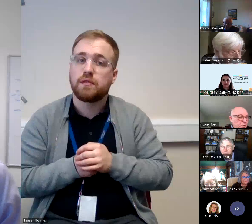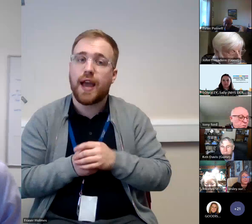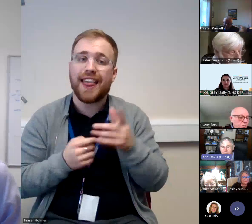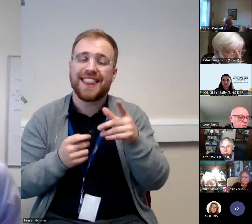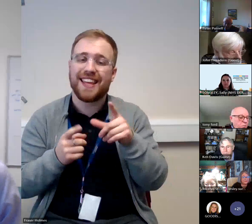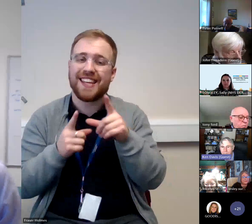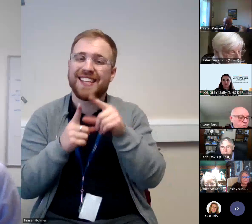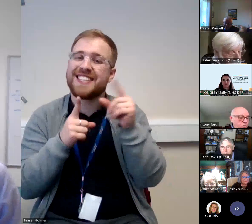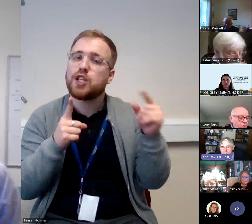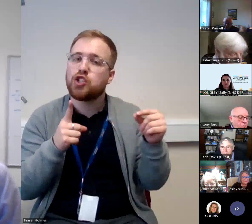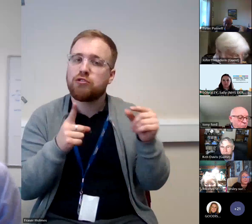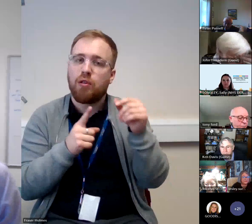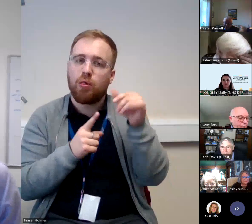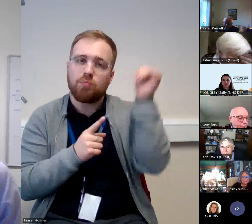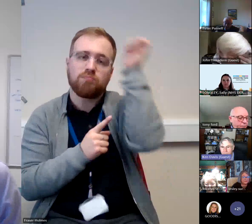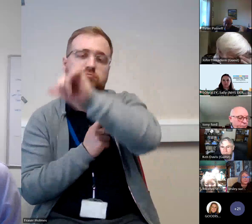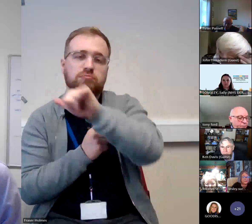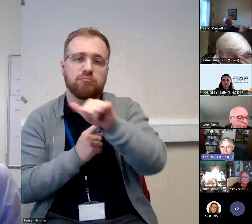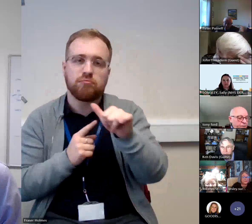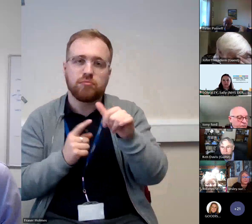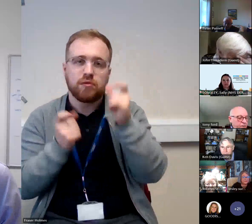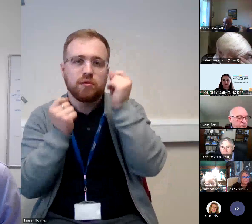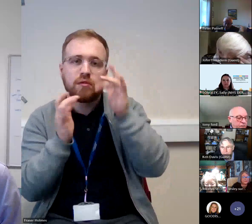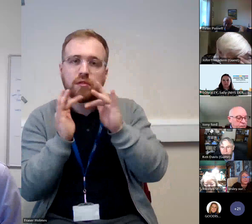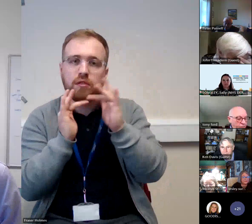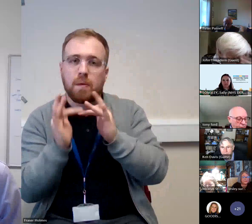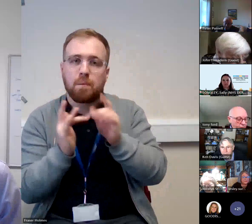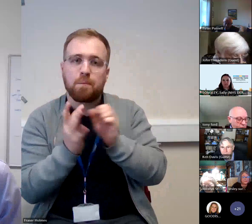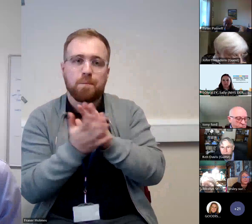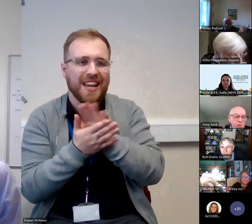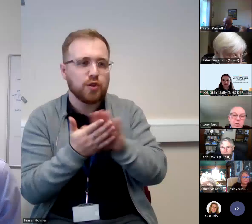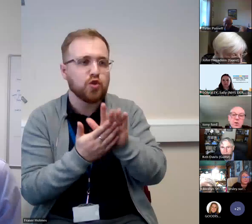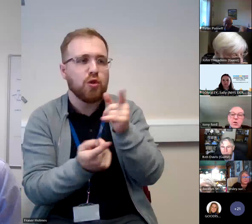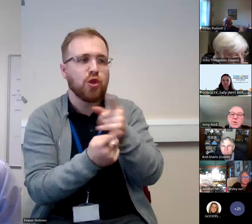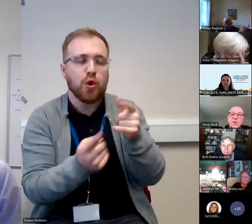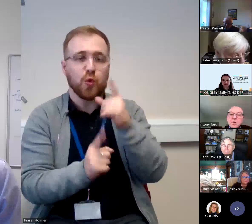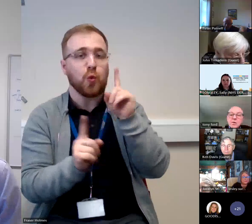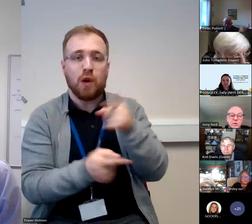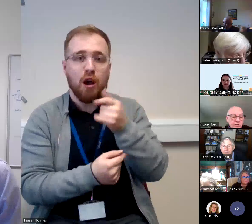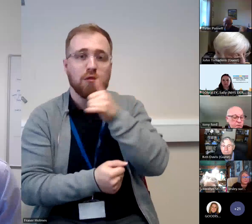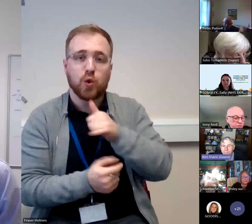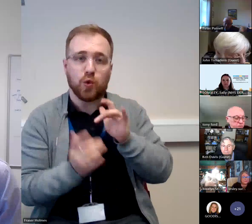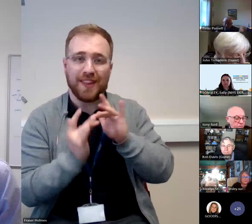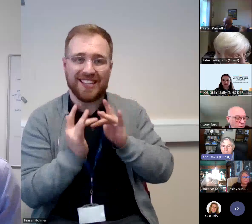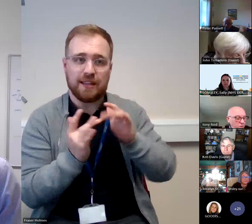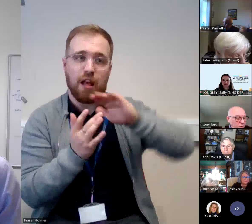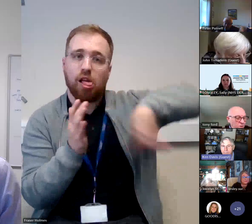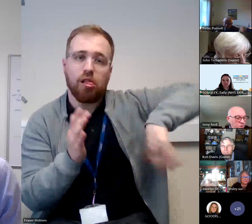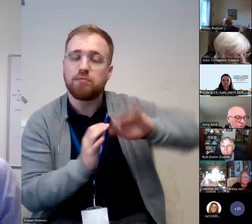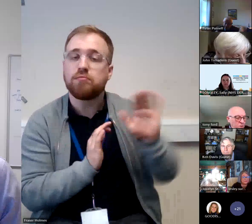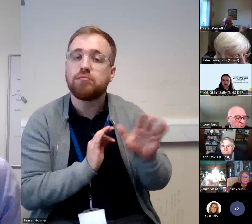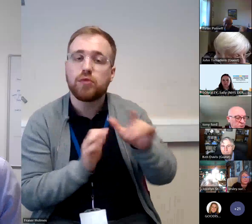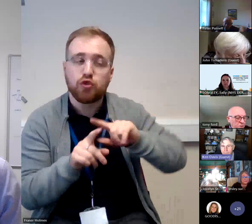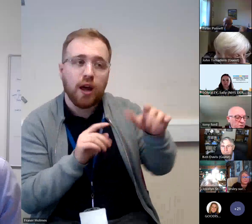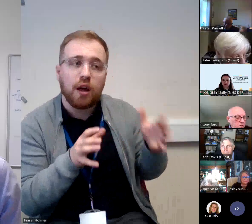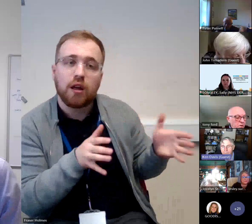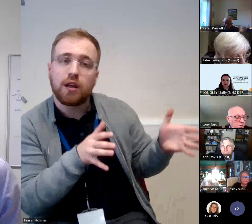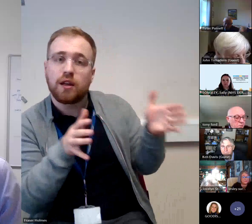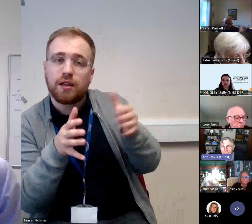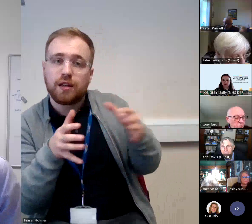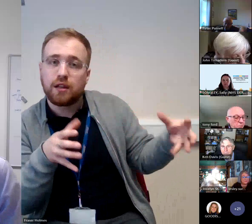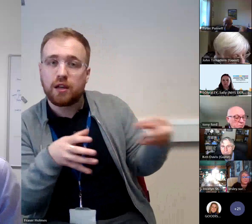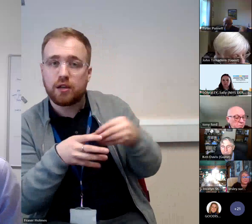digital literacy and not ensuring that we don't exclude big sections of our society, because I